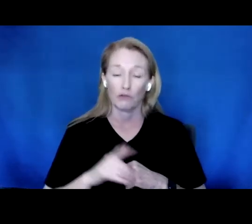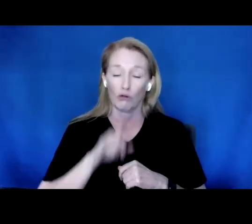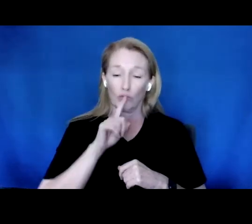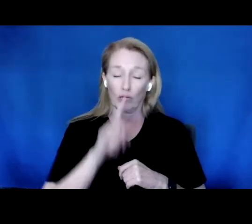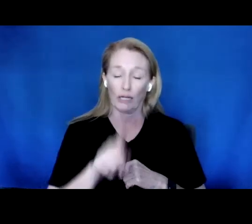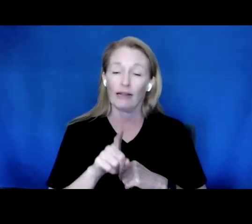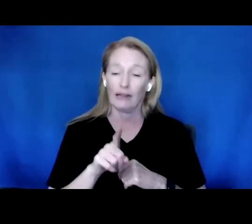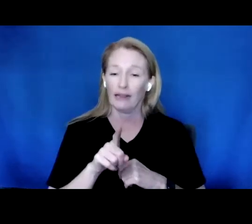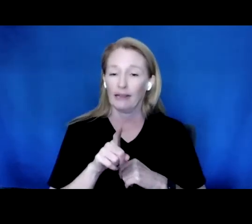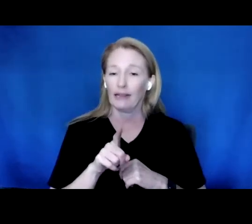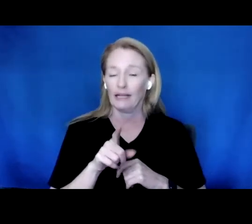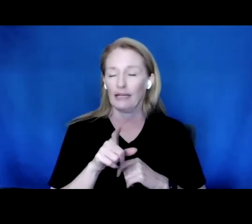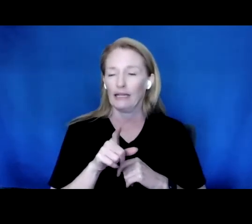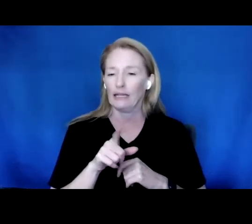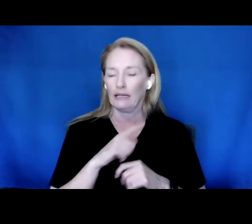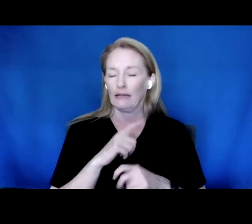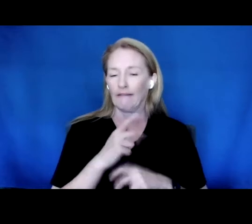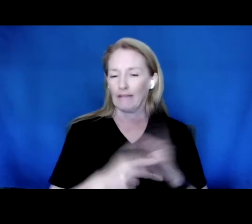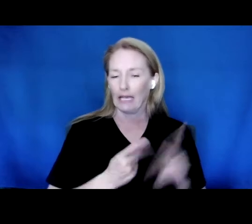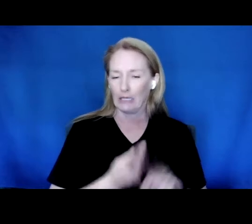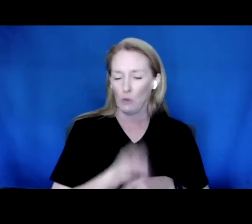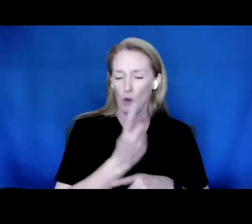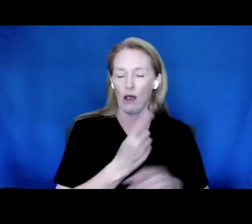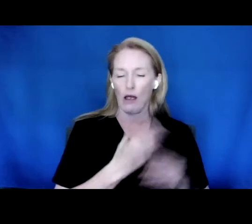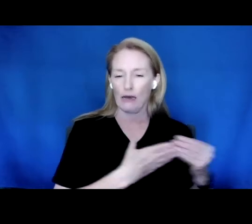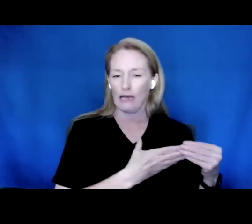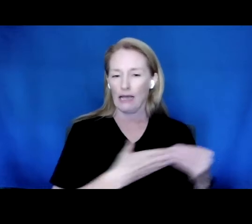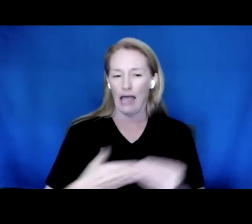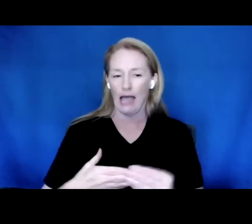which guides us into phase 2.